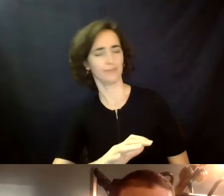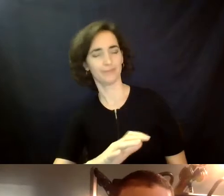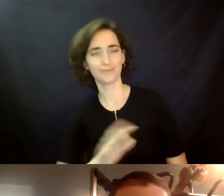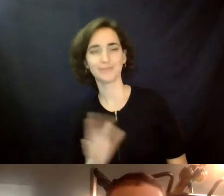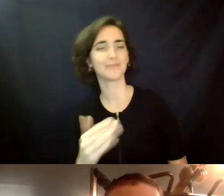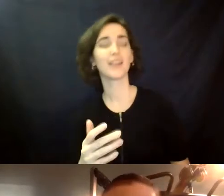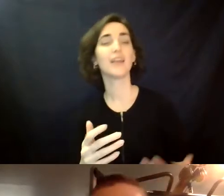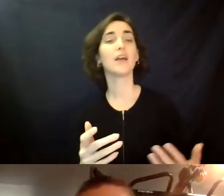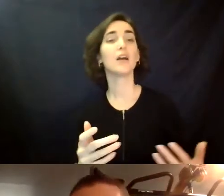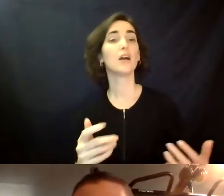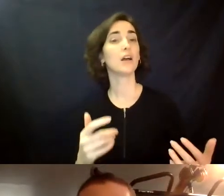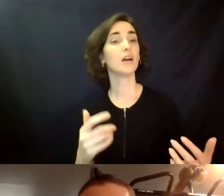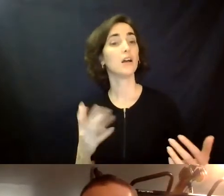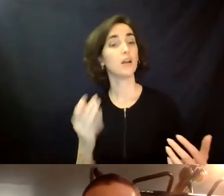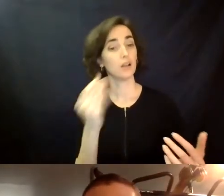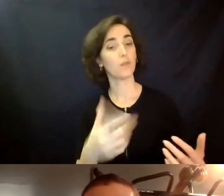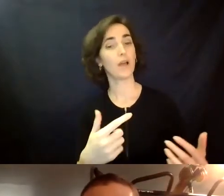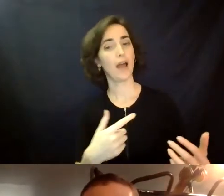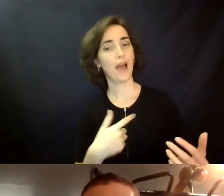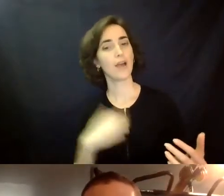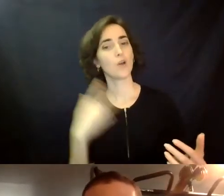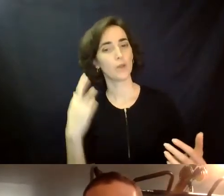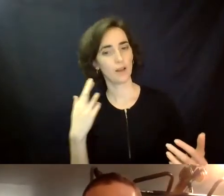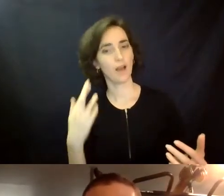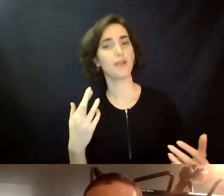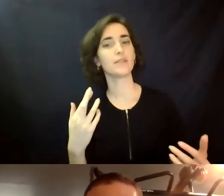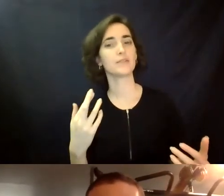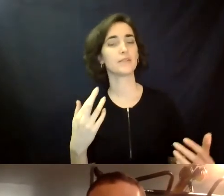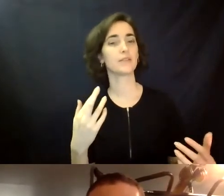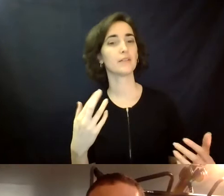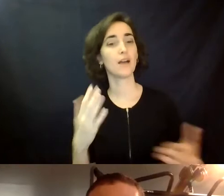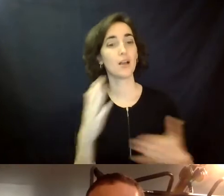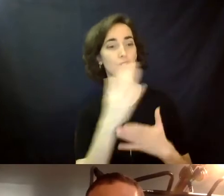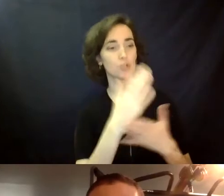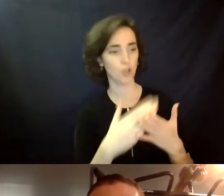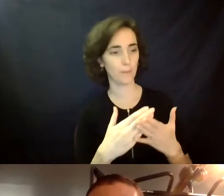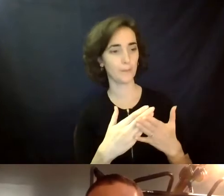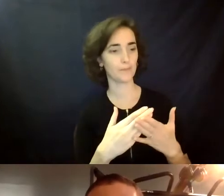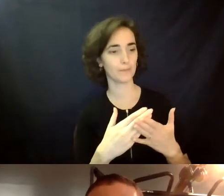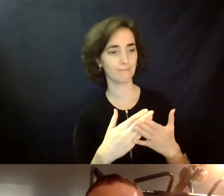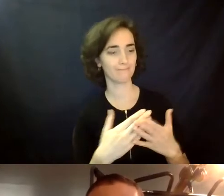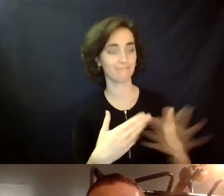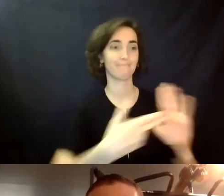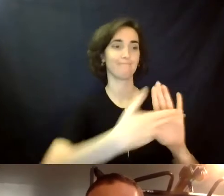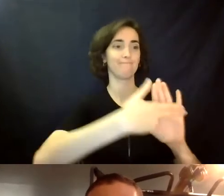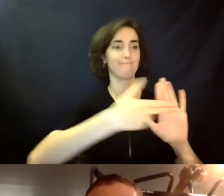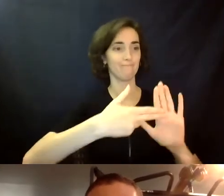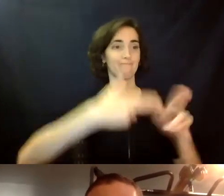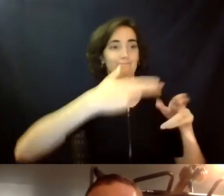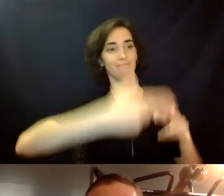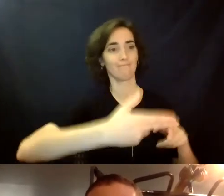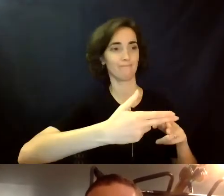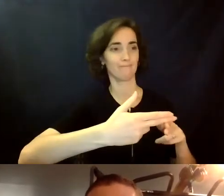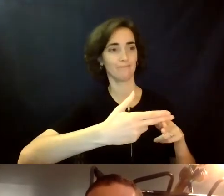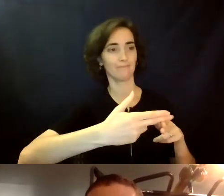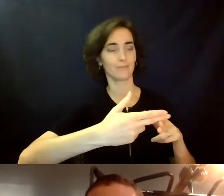Yeah, and I do realize that some of the designations are troublesome, like, and not only